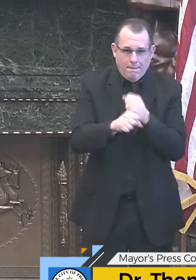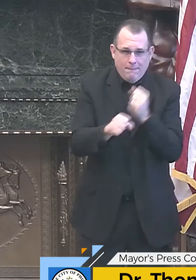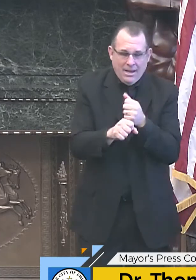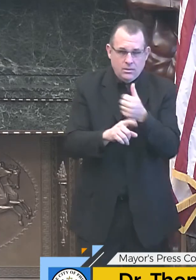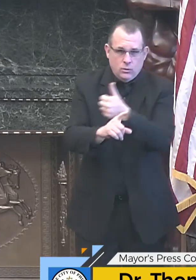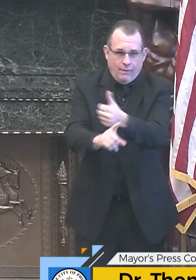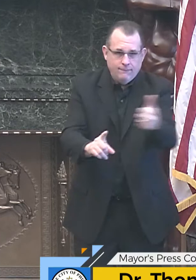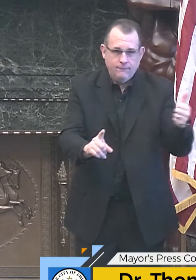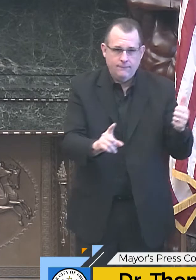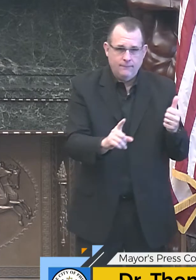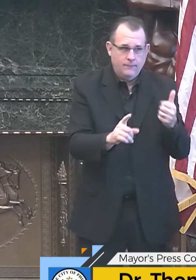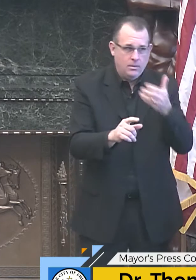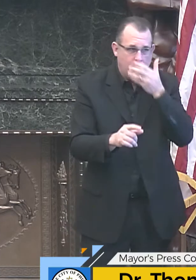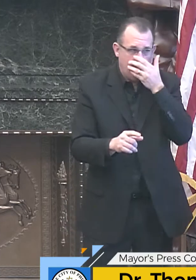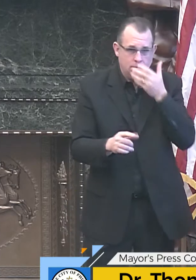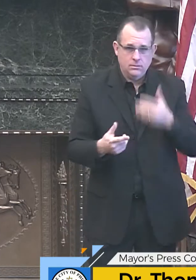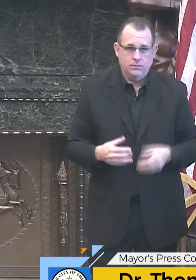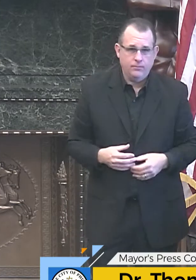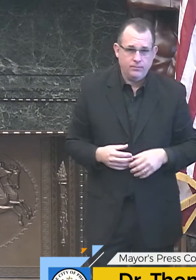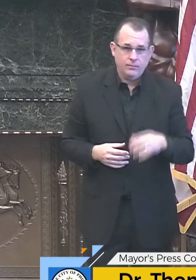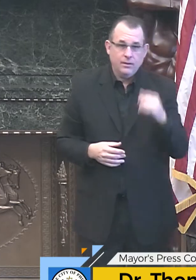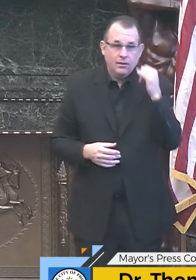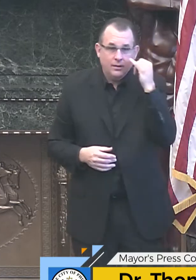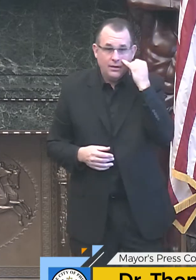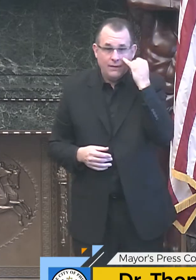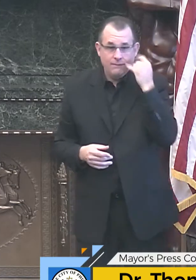if you have questions about the health issues, call